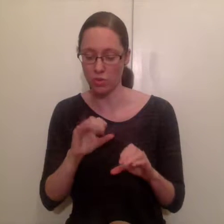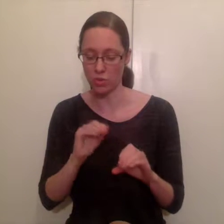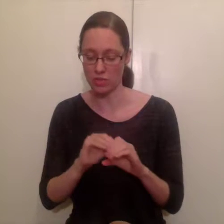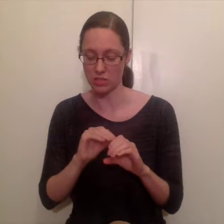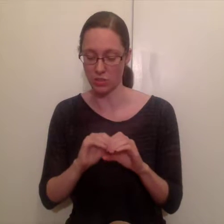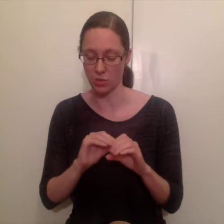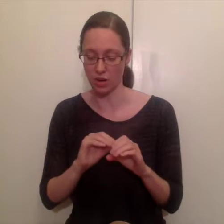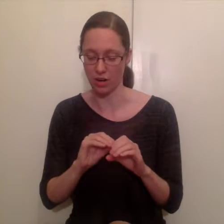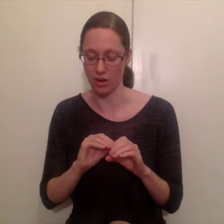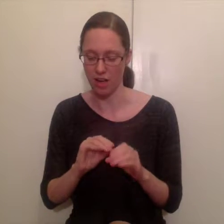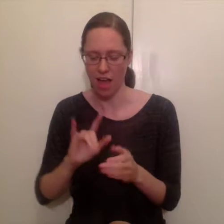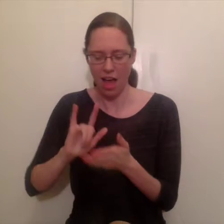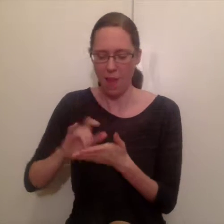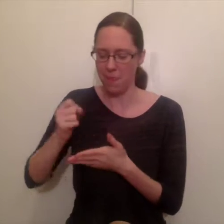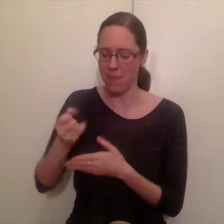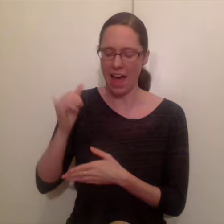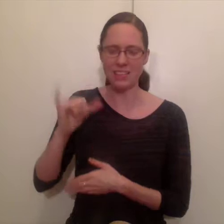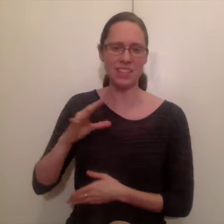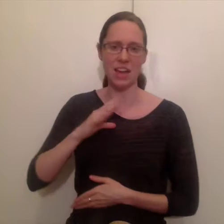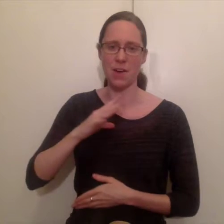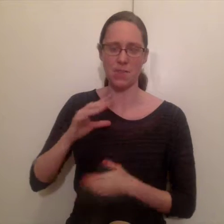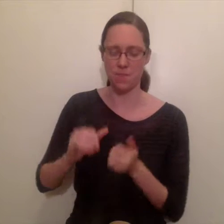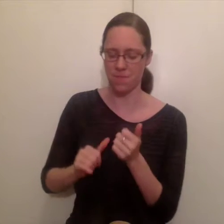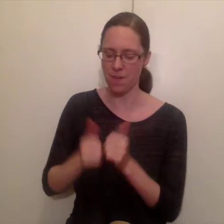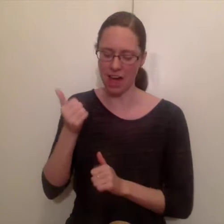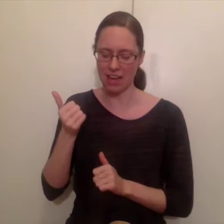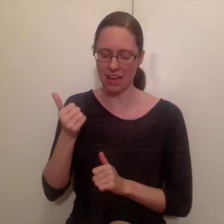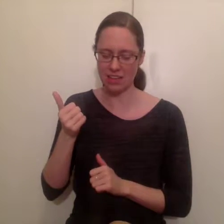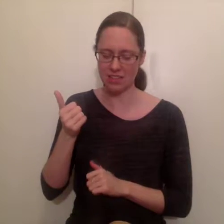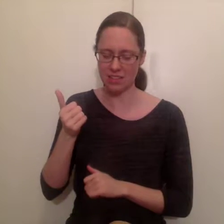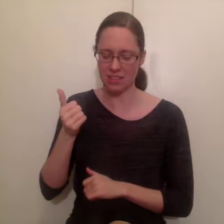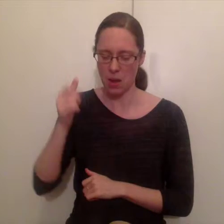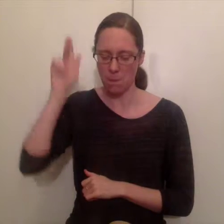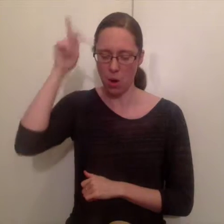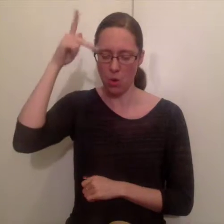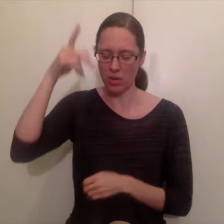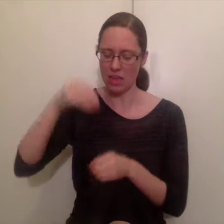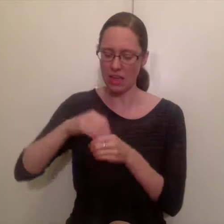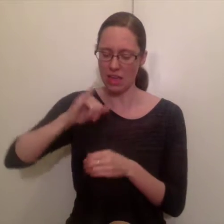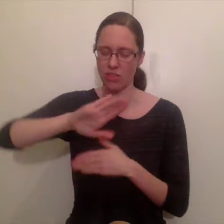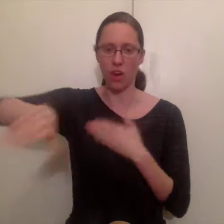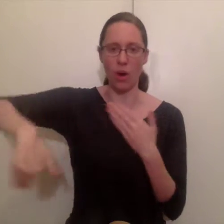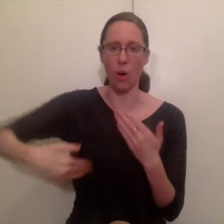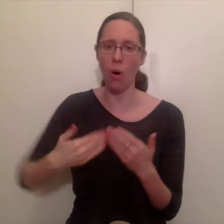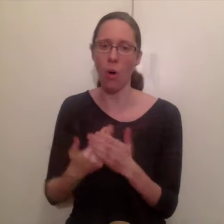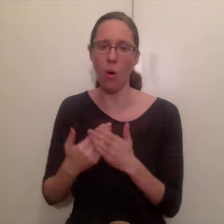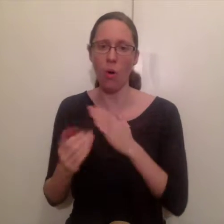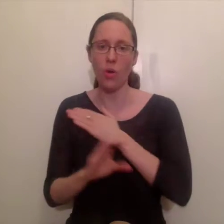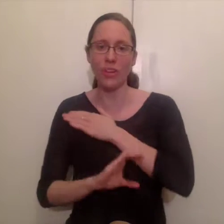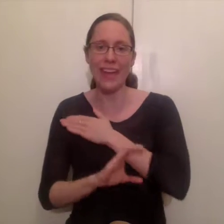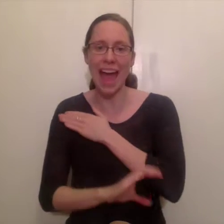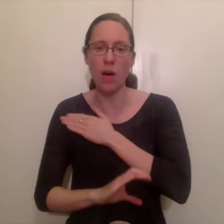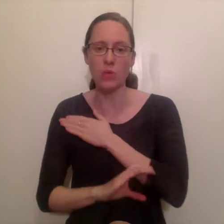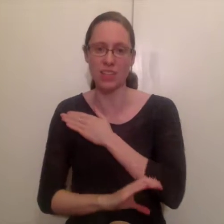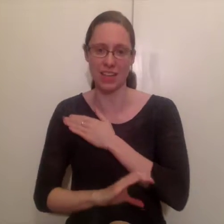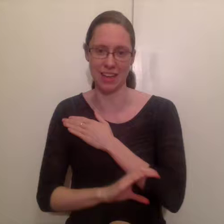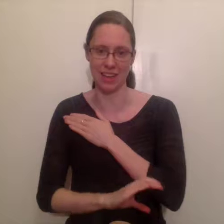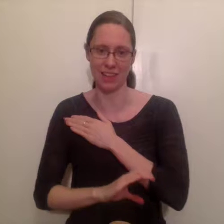grocery store, "That's the finest pony in the whole county."